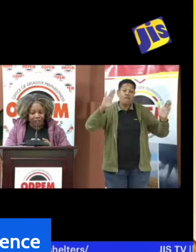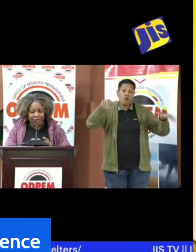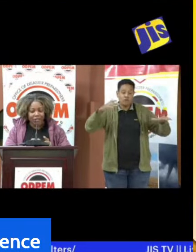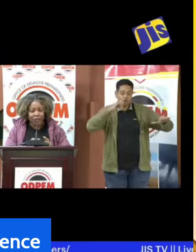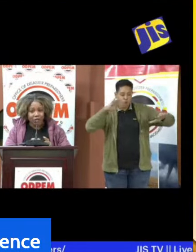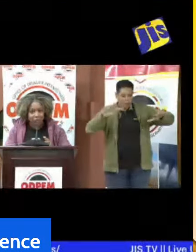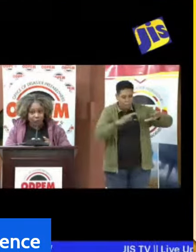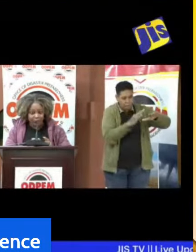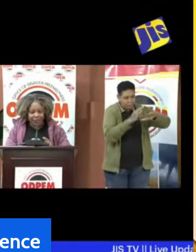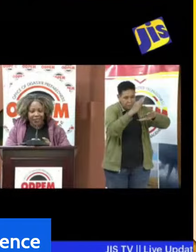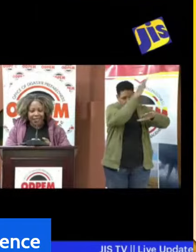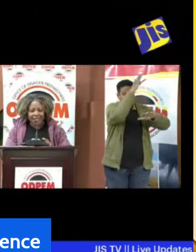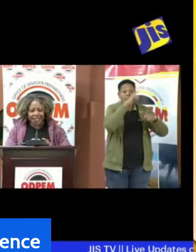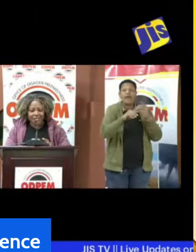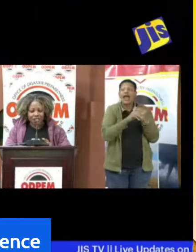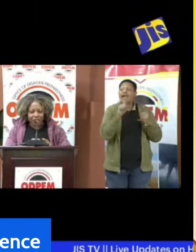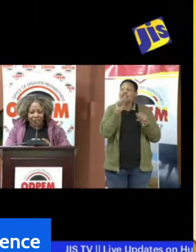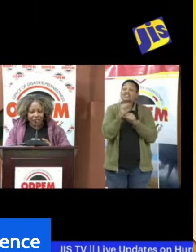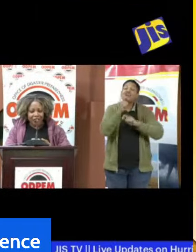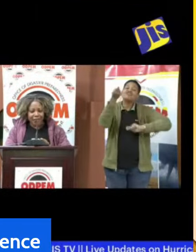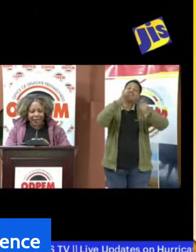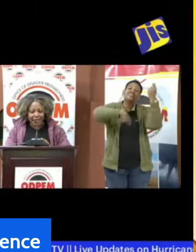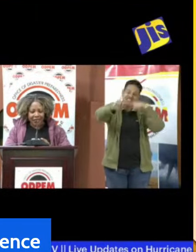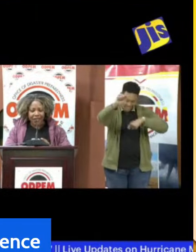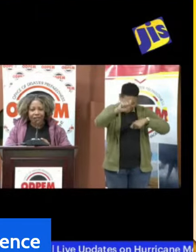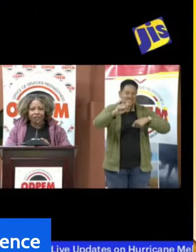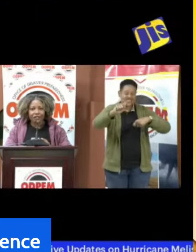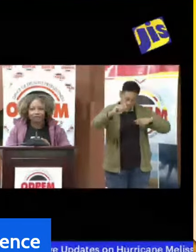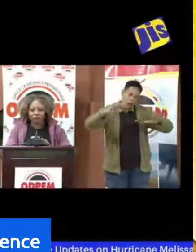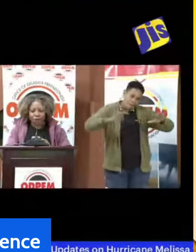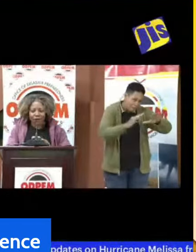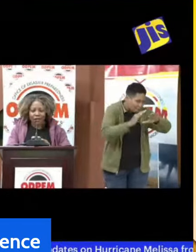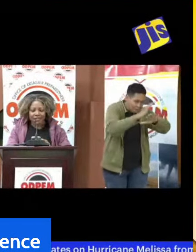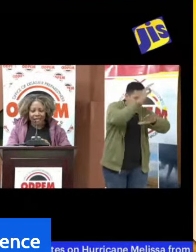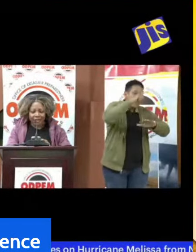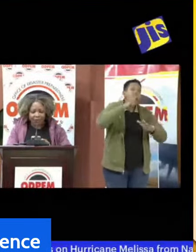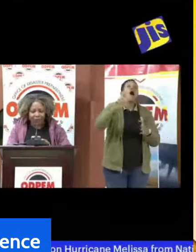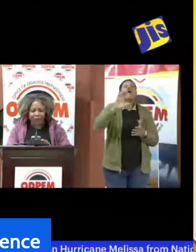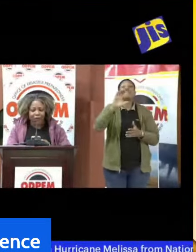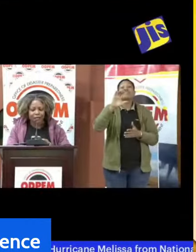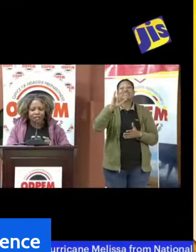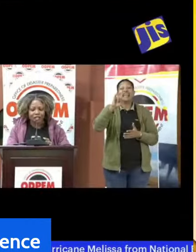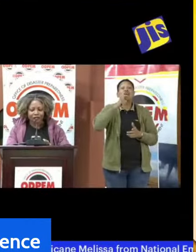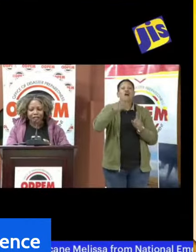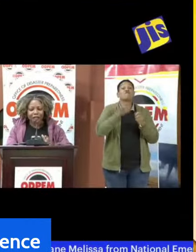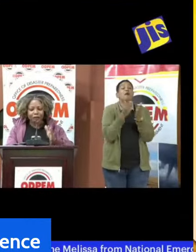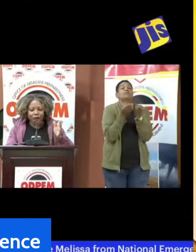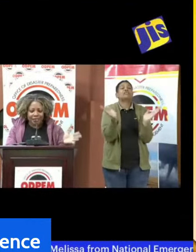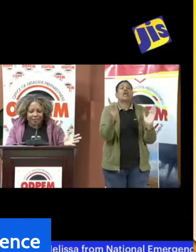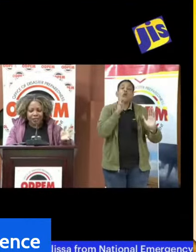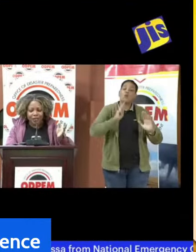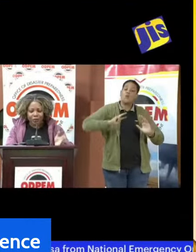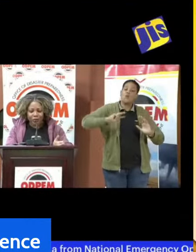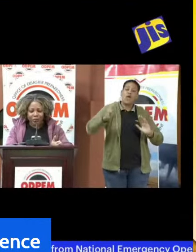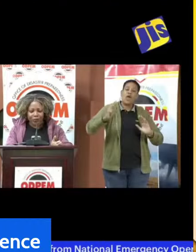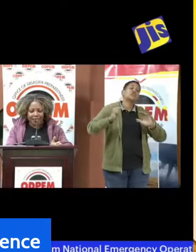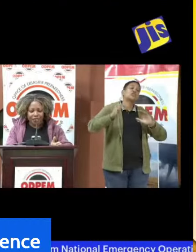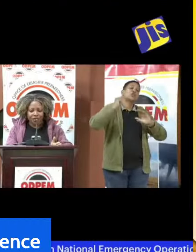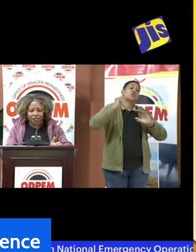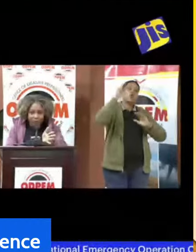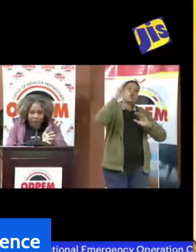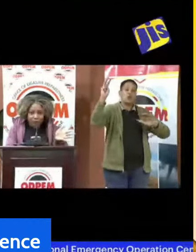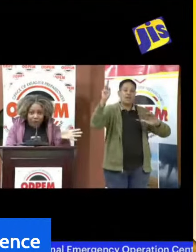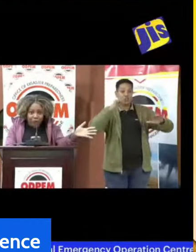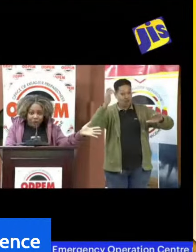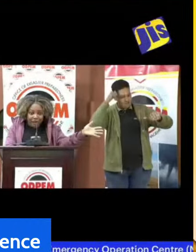recurvature. So I had to look it up. It's a change in the path of a tropical cyclone from a generally west to northwest